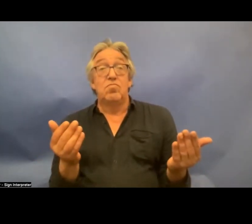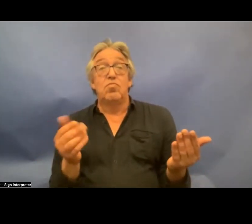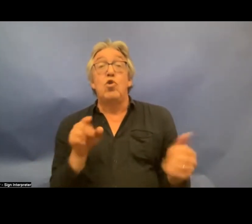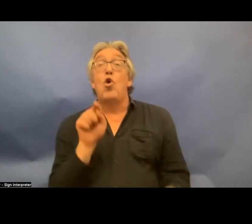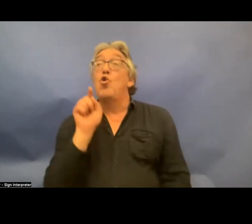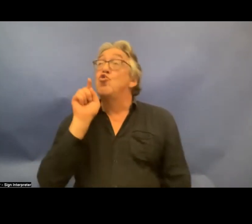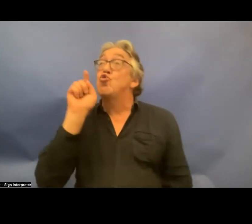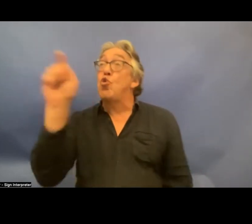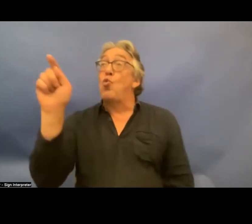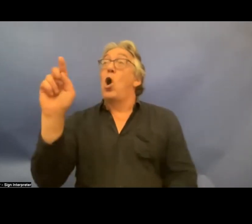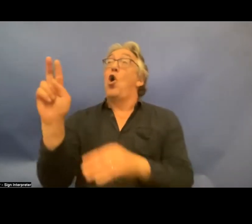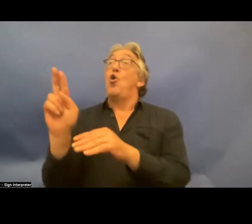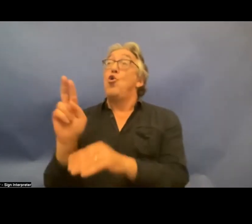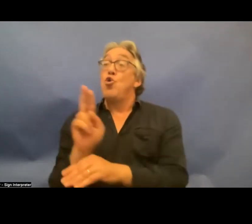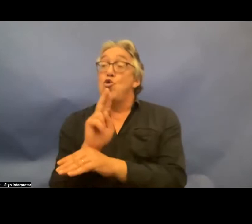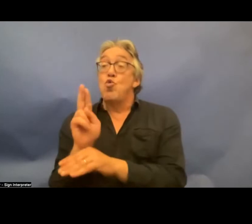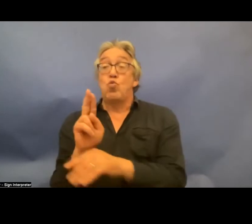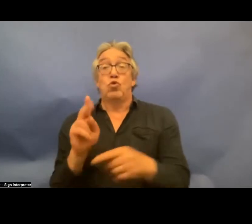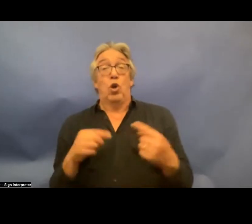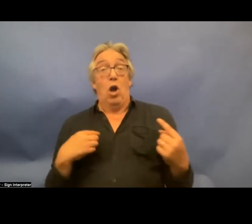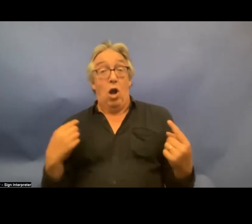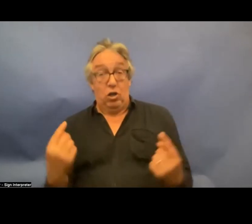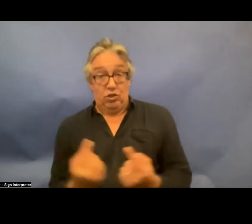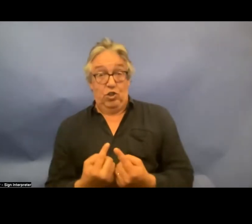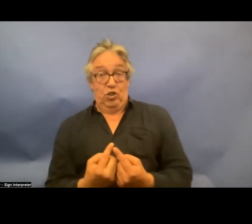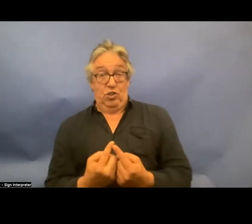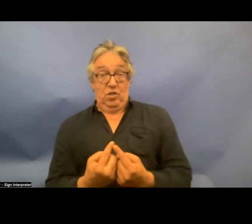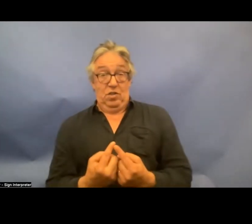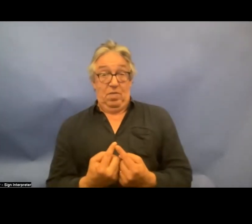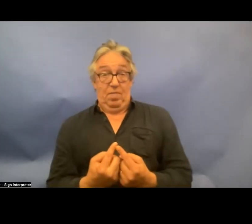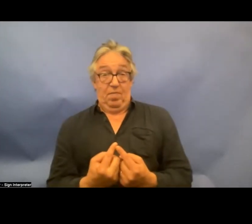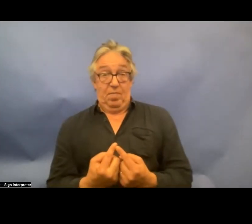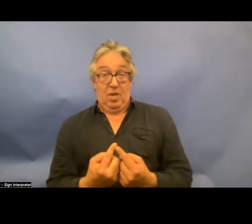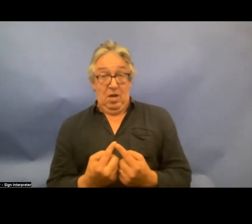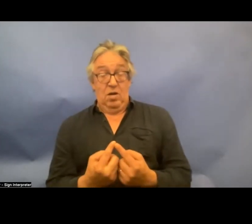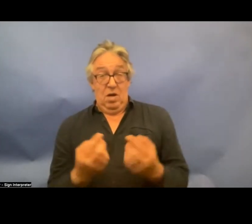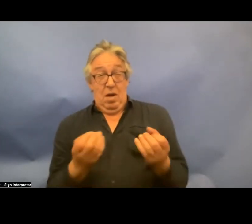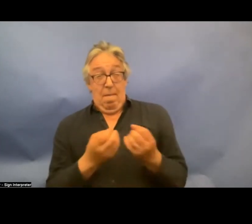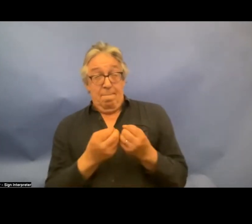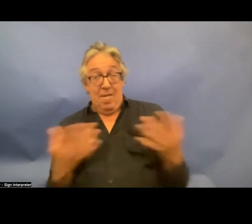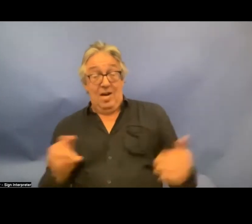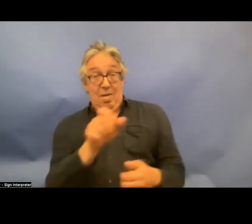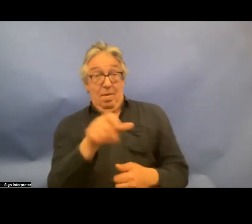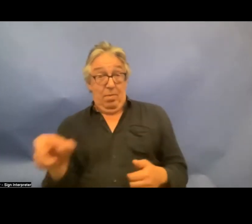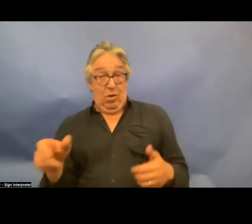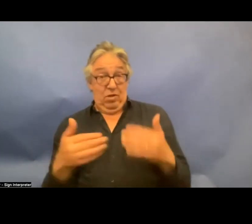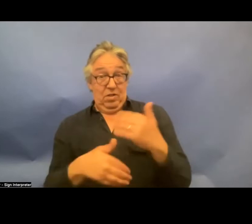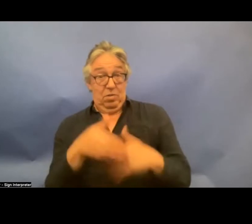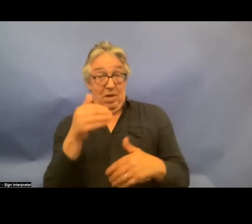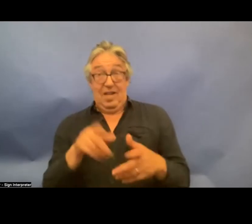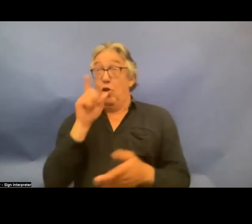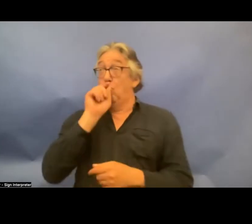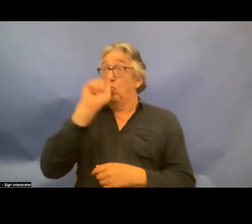are what happened to them and for which kind of amount they are working. It